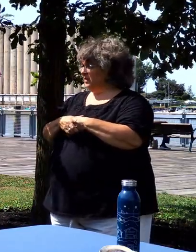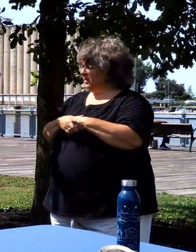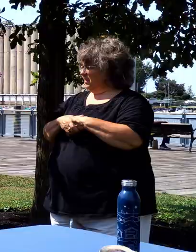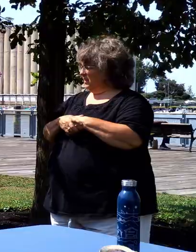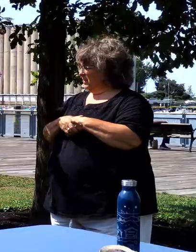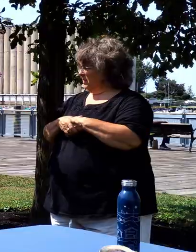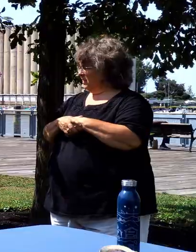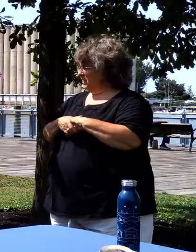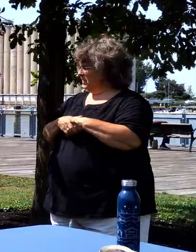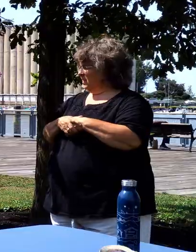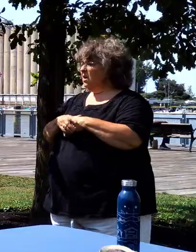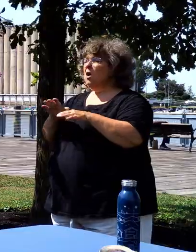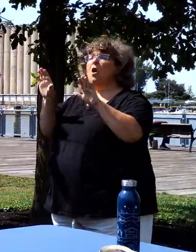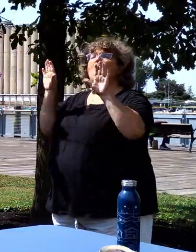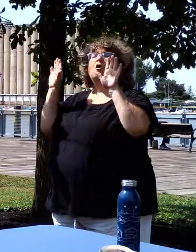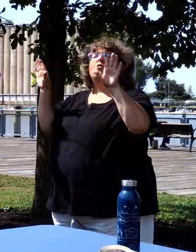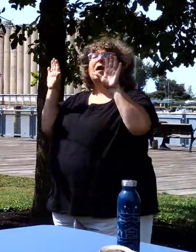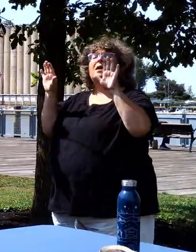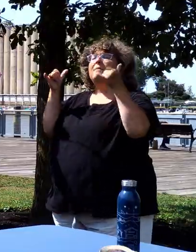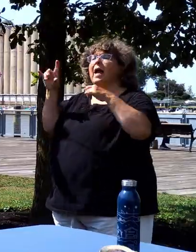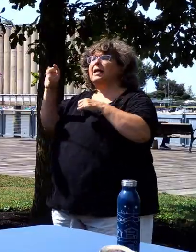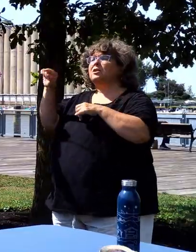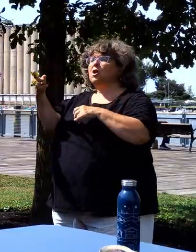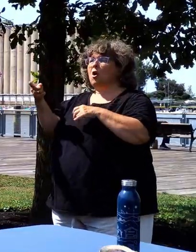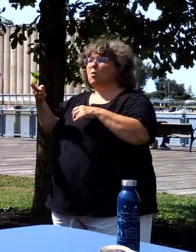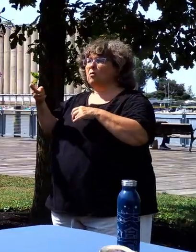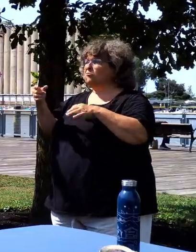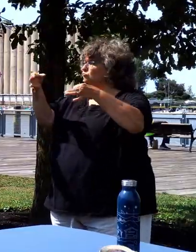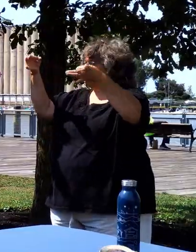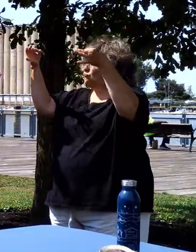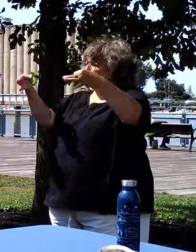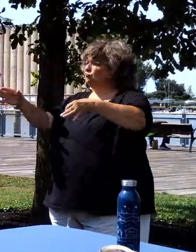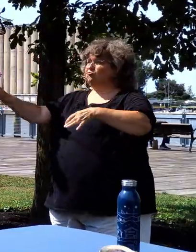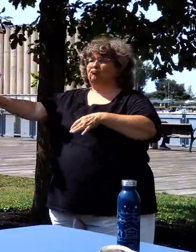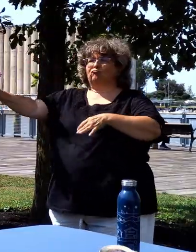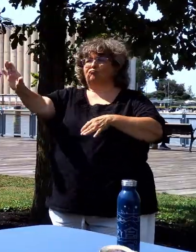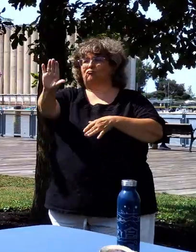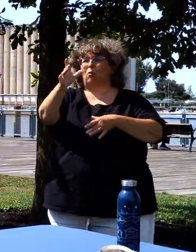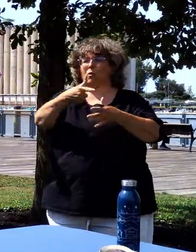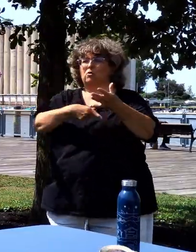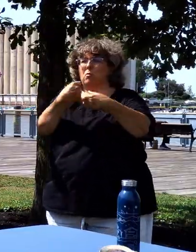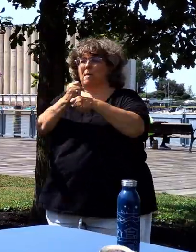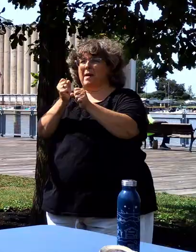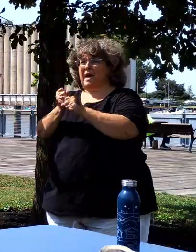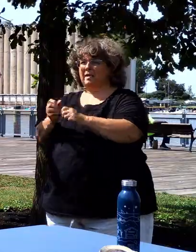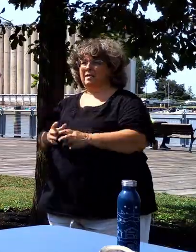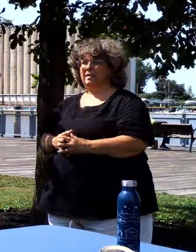But friends, the great part about the Play-Doh is it is totally up to you what you would like to make.